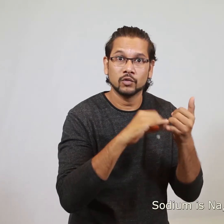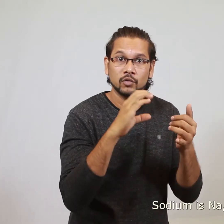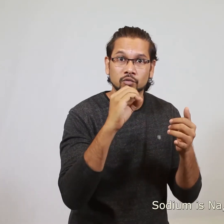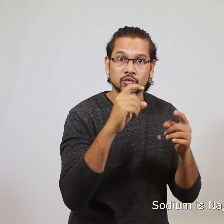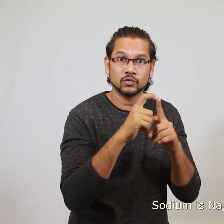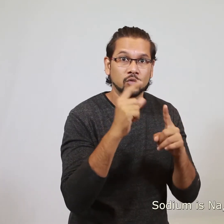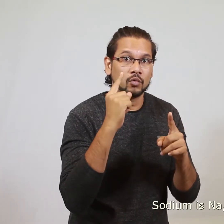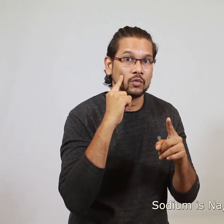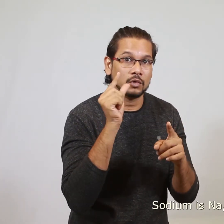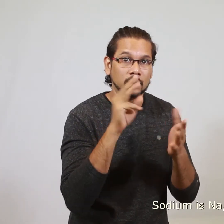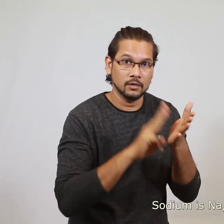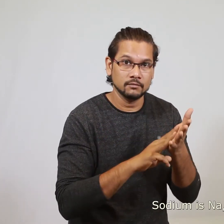Sodium is Na